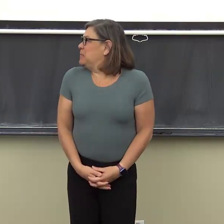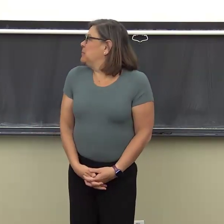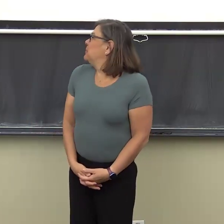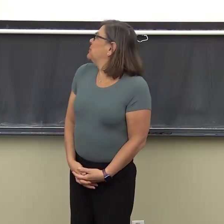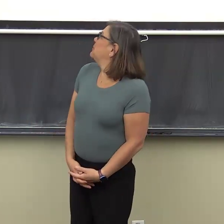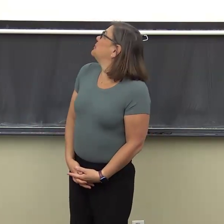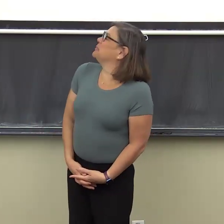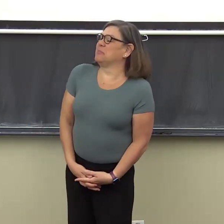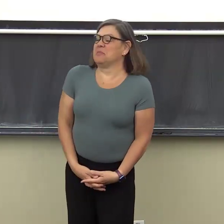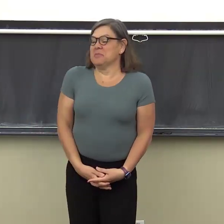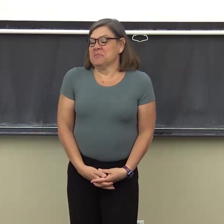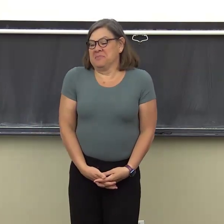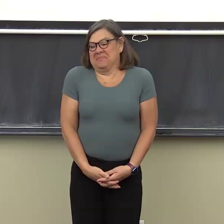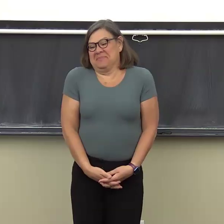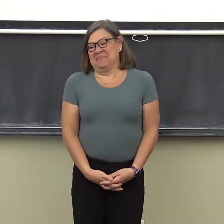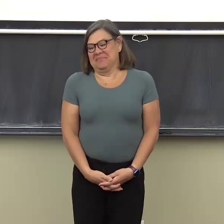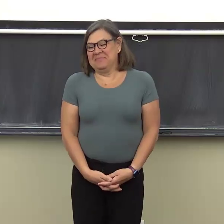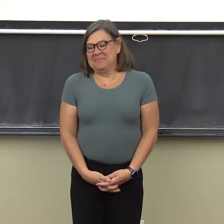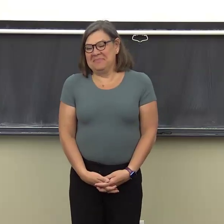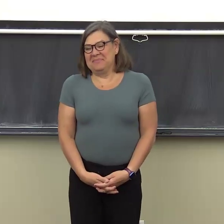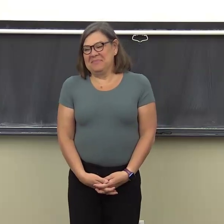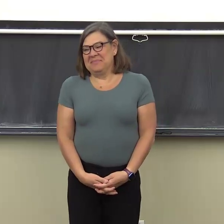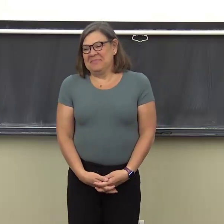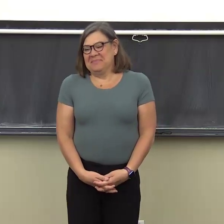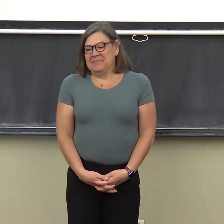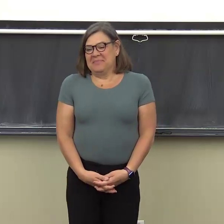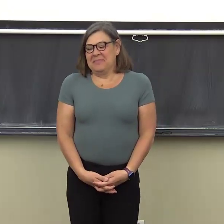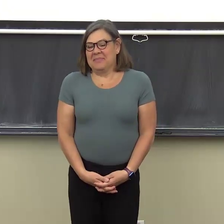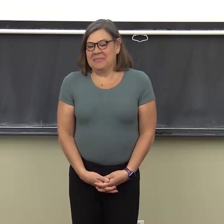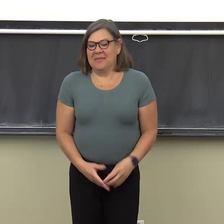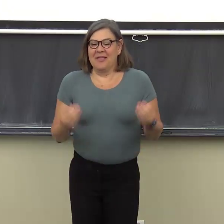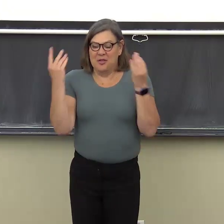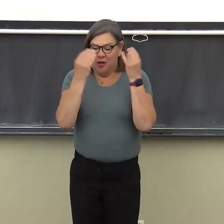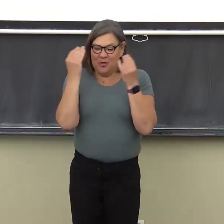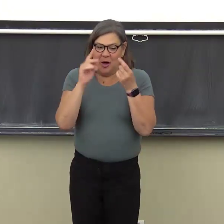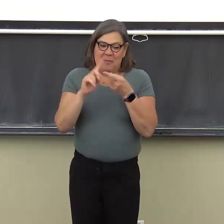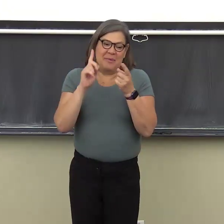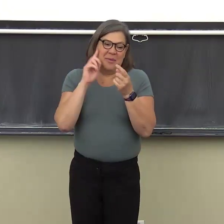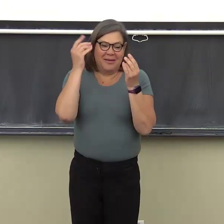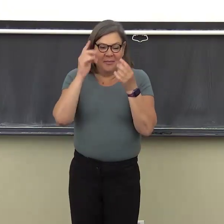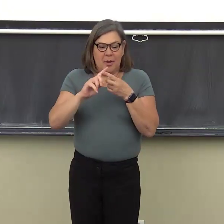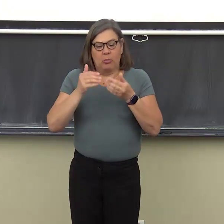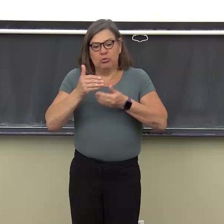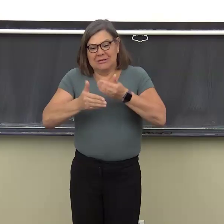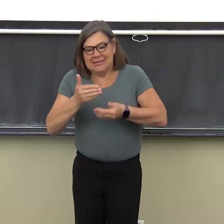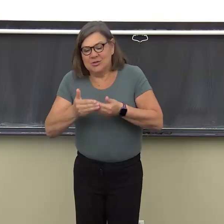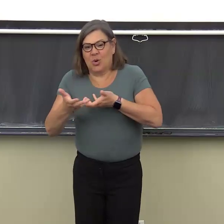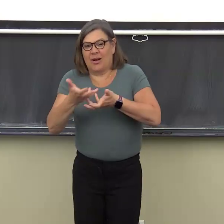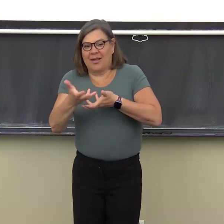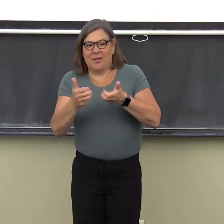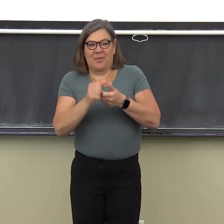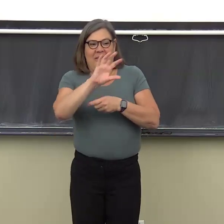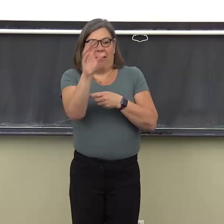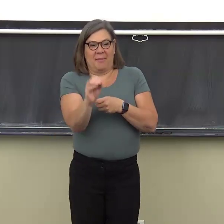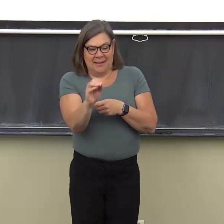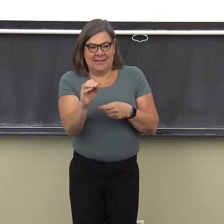The thought I was having as we were talking about this in terms of like, maybe we can engage procedurally or engage with the companies, it does bring me back